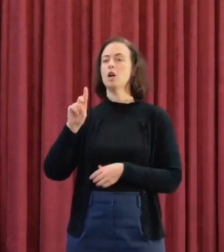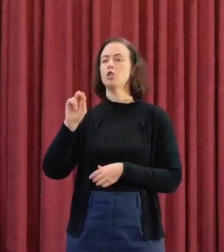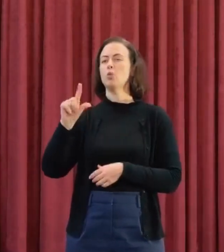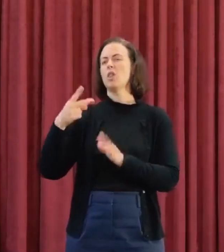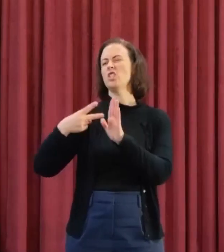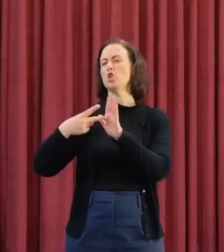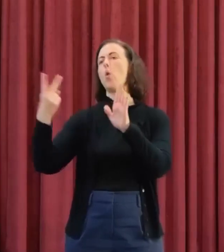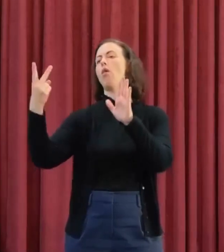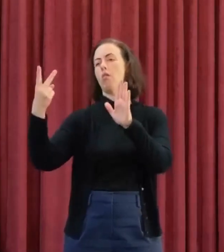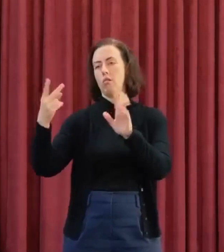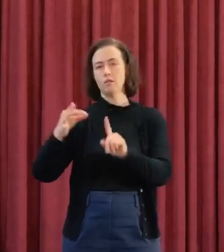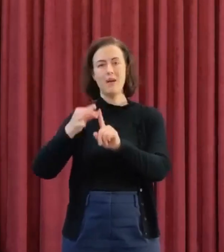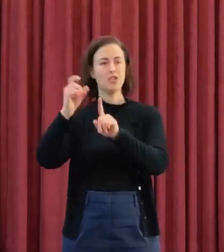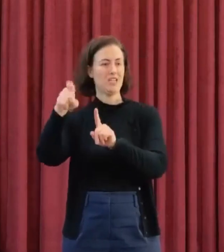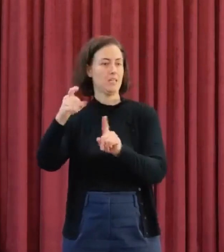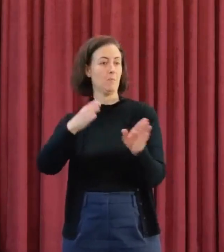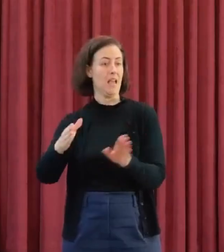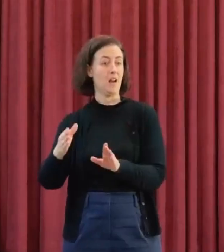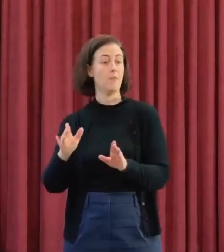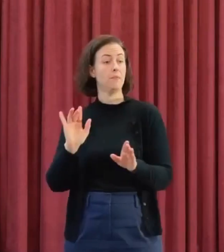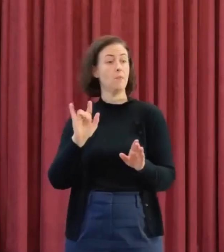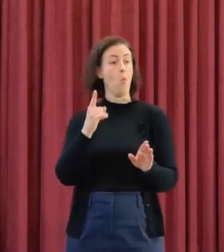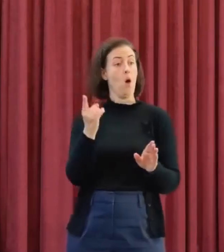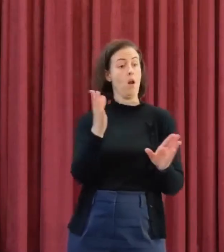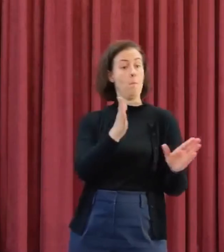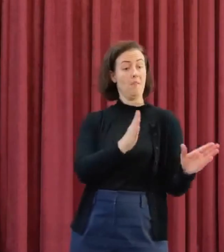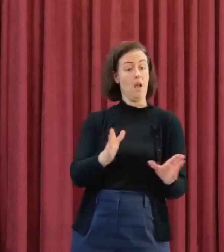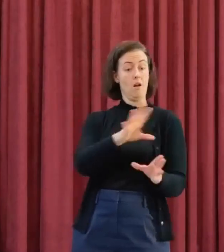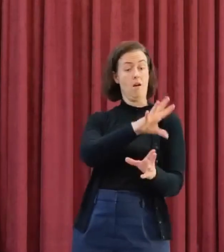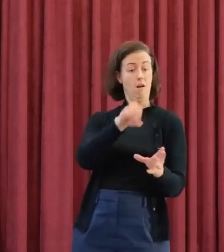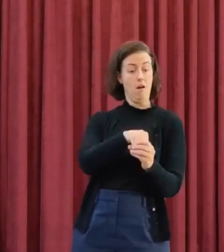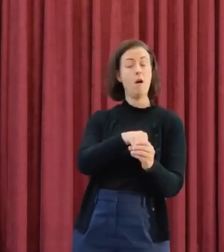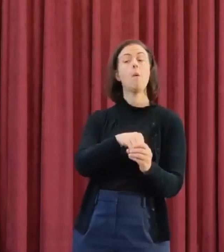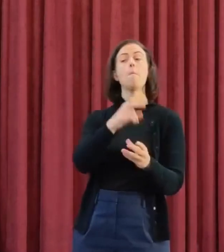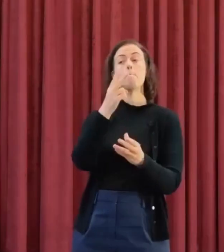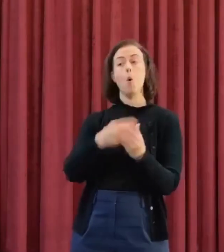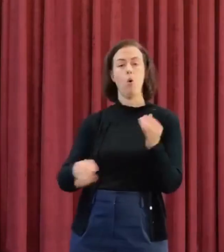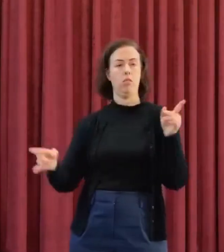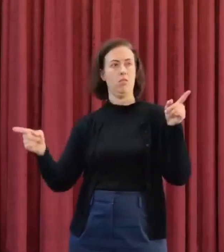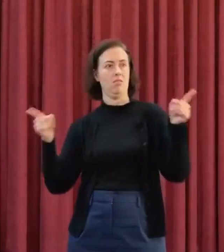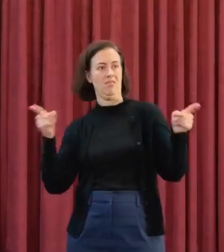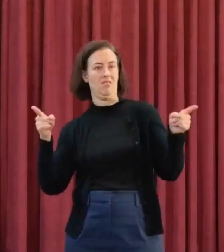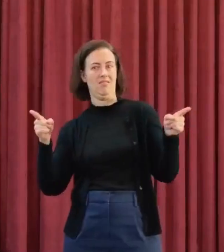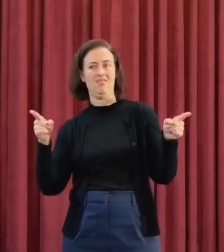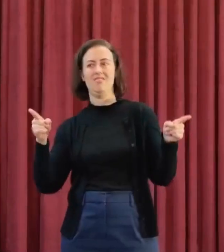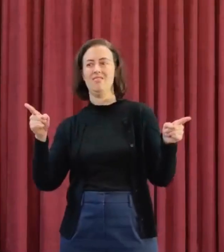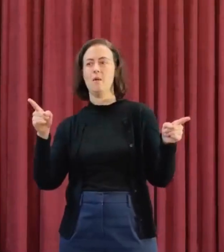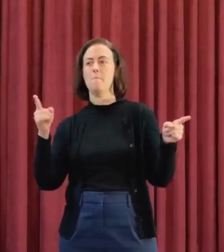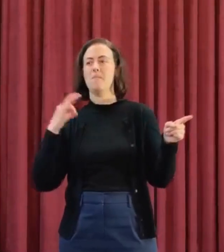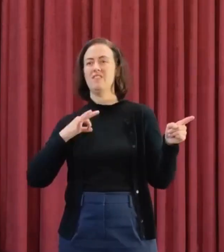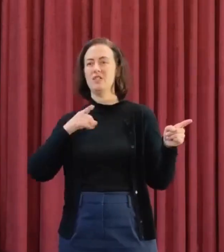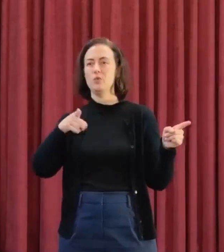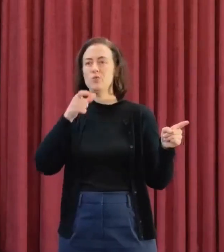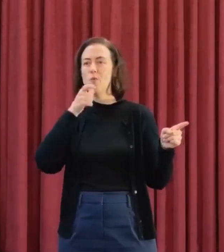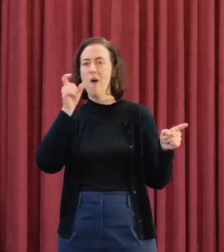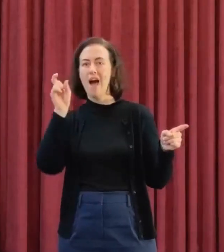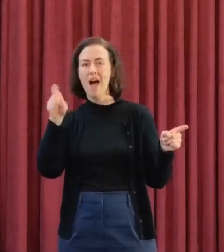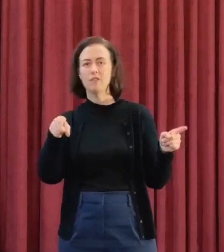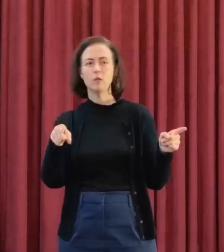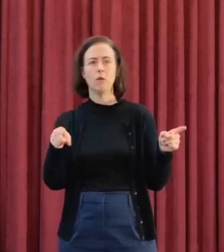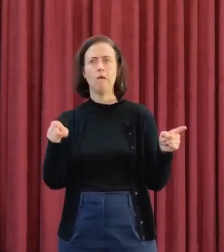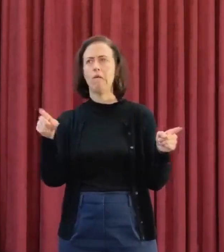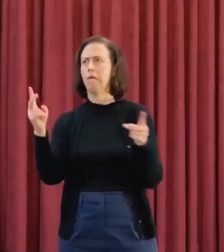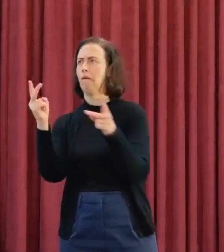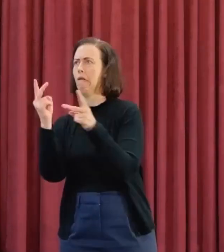this one plan will cover both Medicare and Medi-Cal benefits for you. So you don't need to